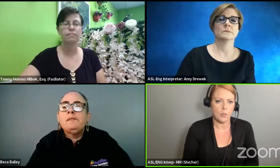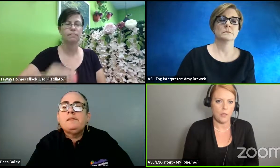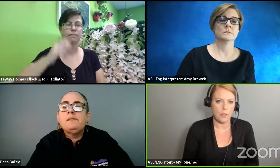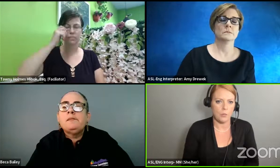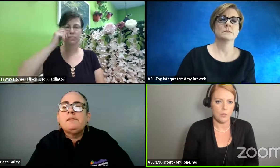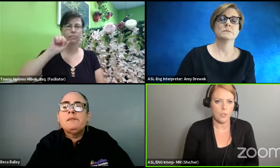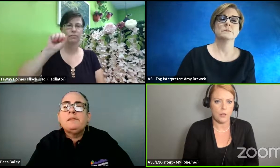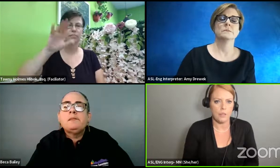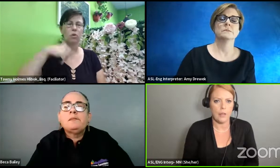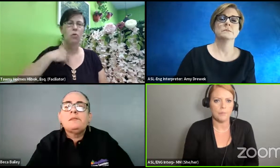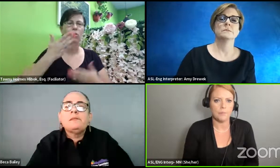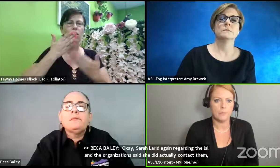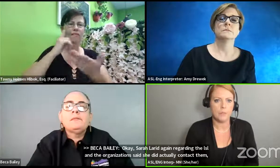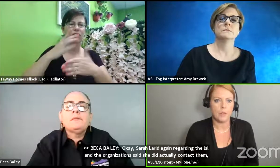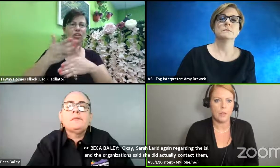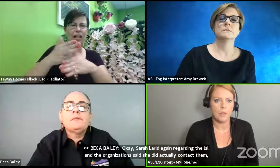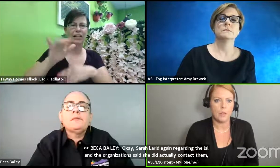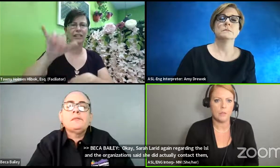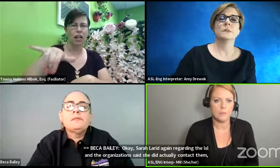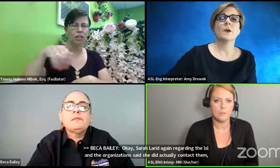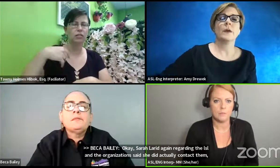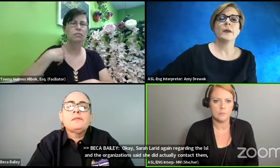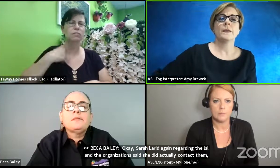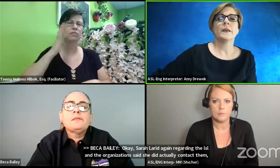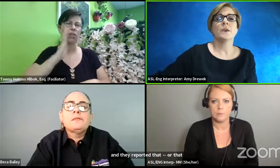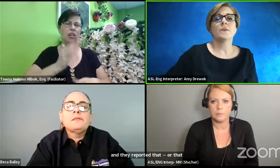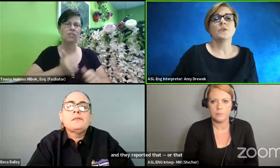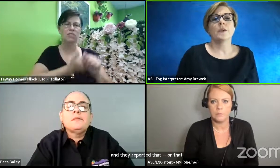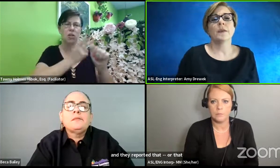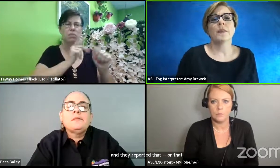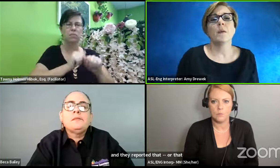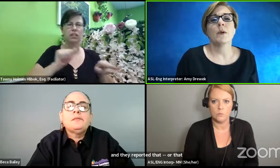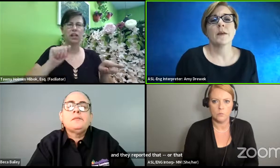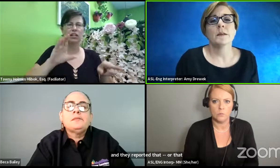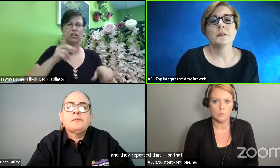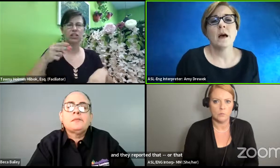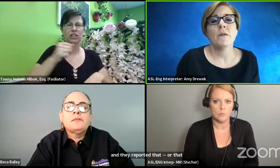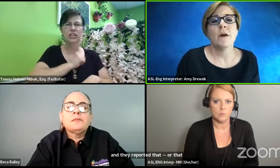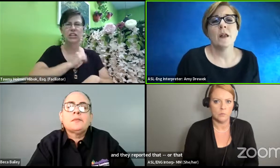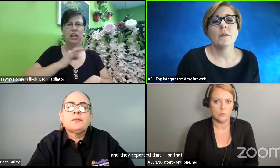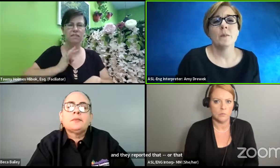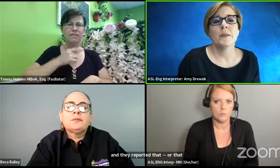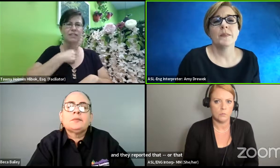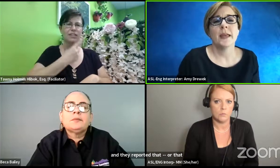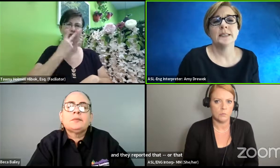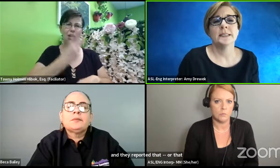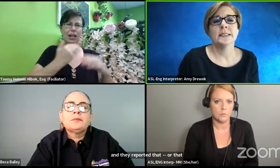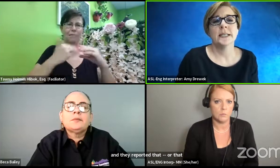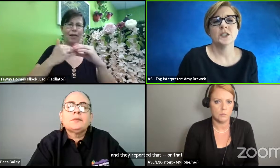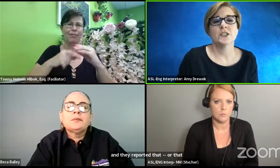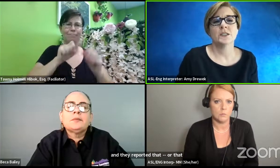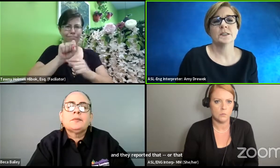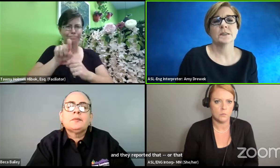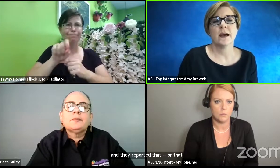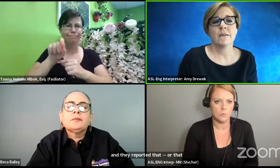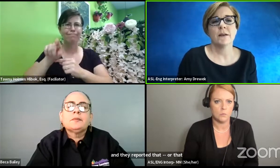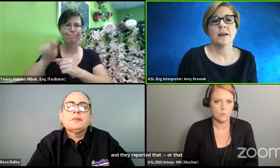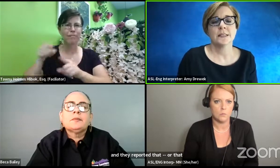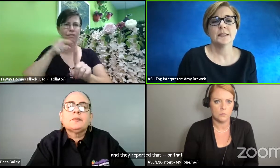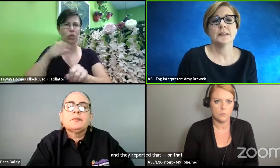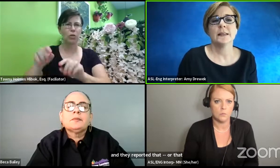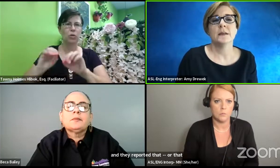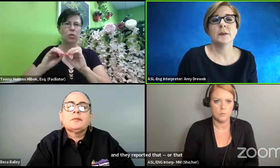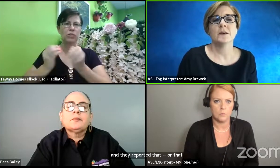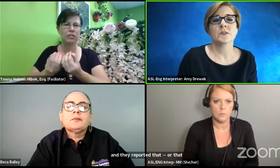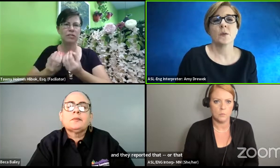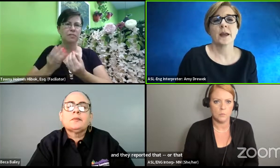reported. So thank you for sharing that. Okay, thank you for sharing that with us. I'll follow up with ACDHH's staff.